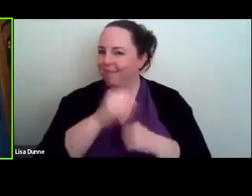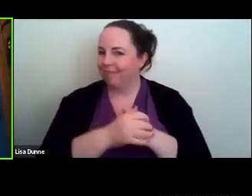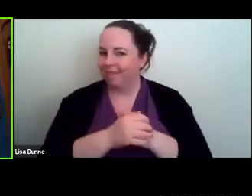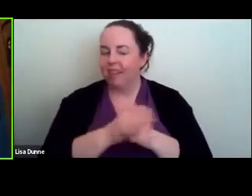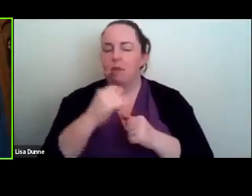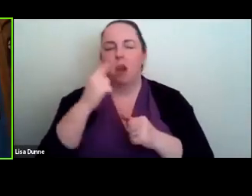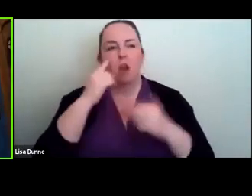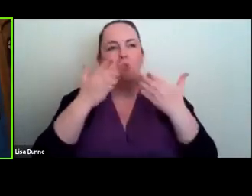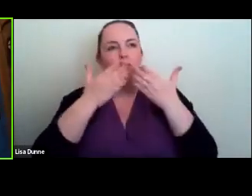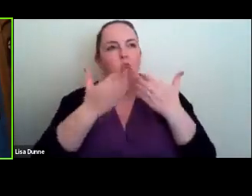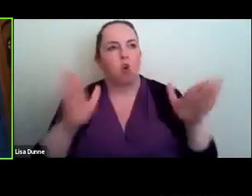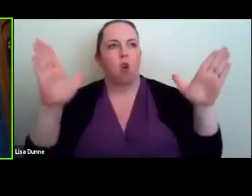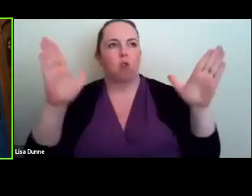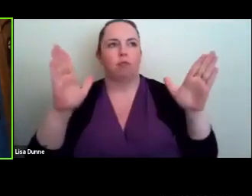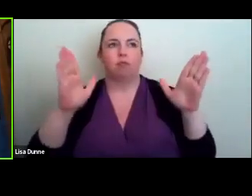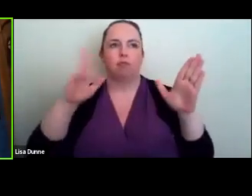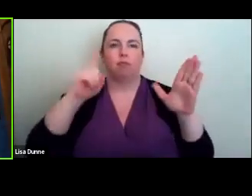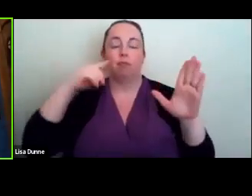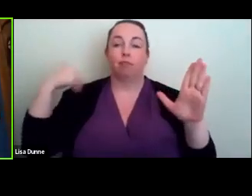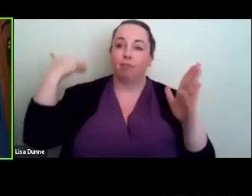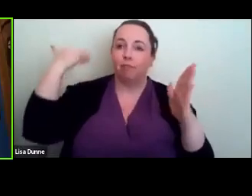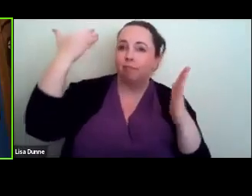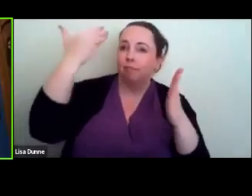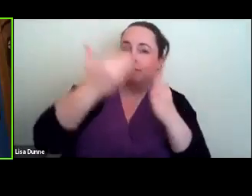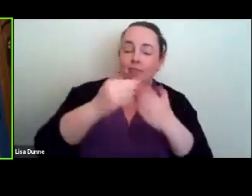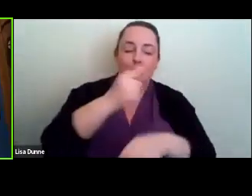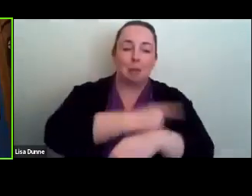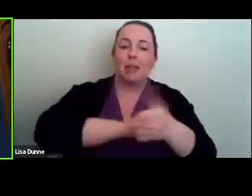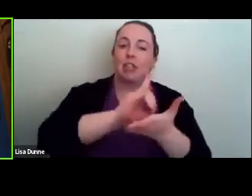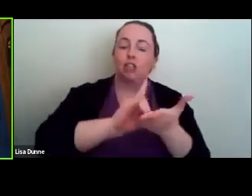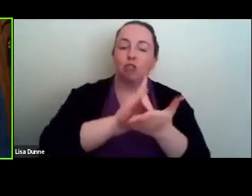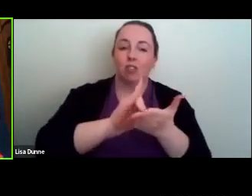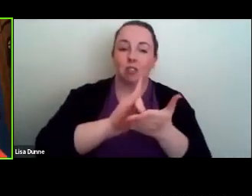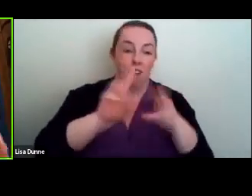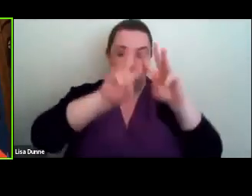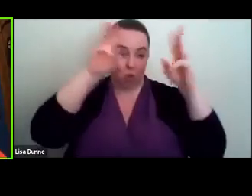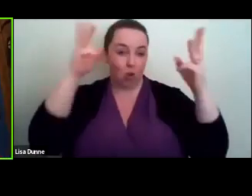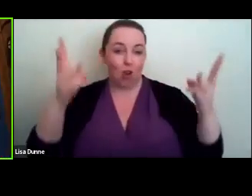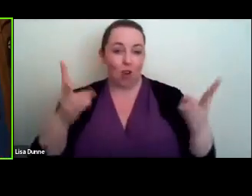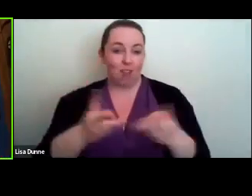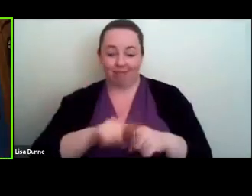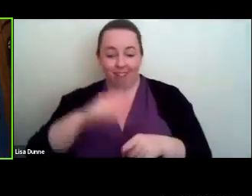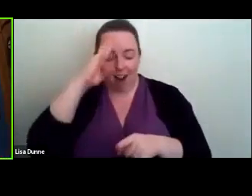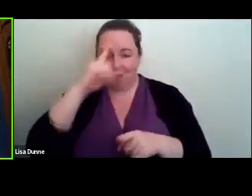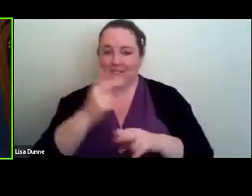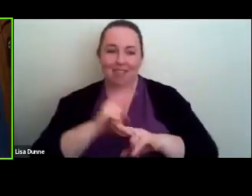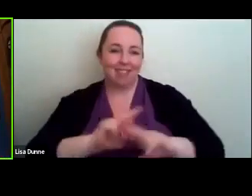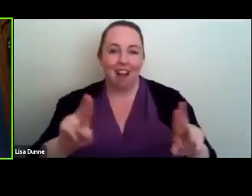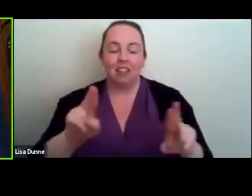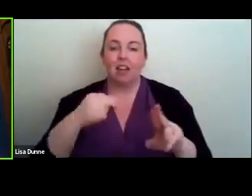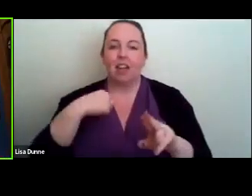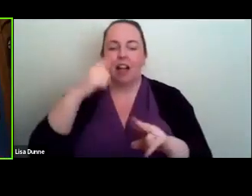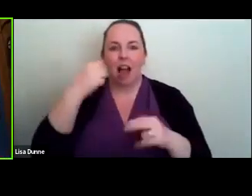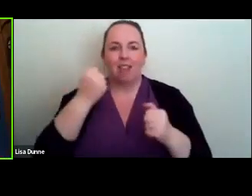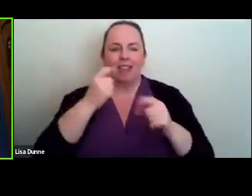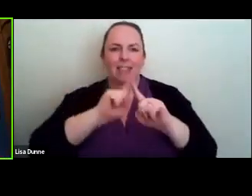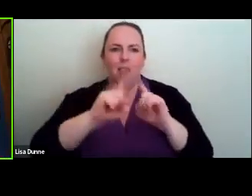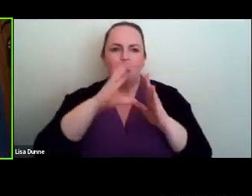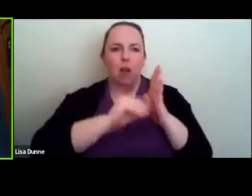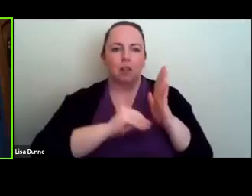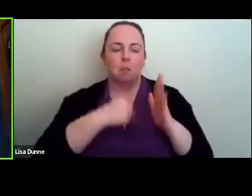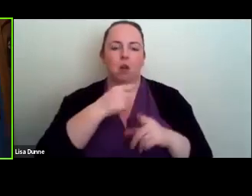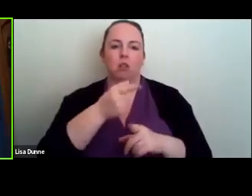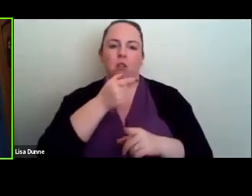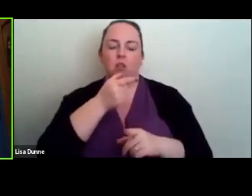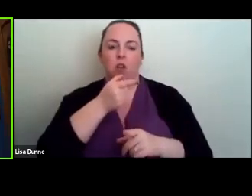at the history of disability, not just in Ireland, but globally, we have moved through specific models of how we have spoken to, about,